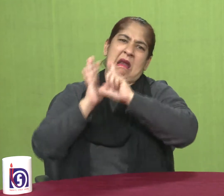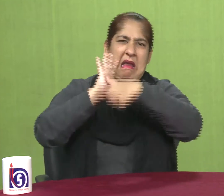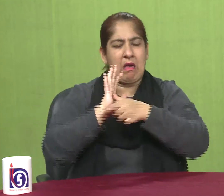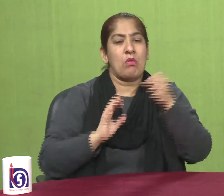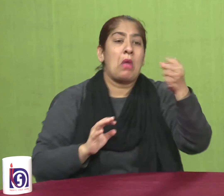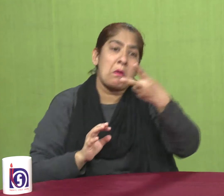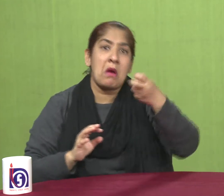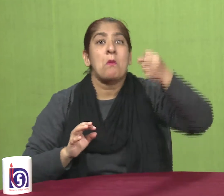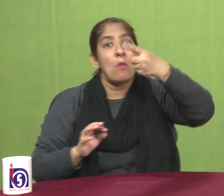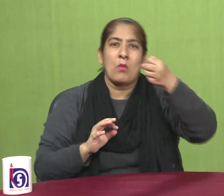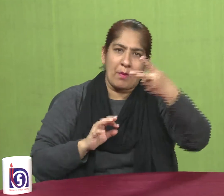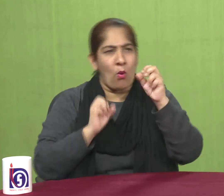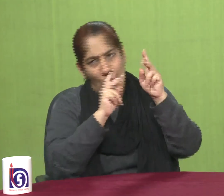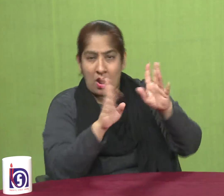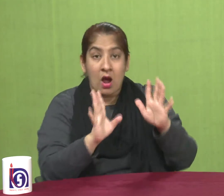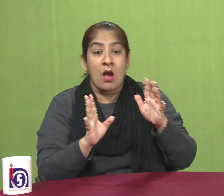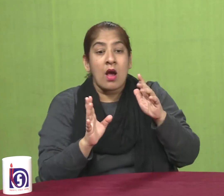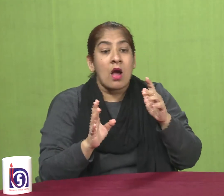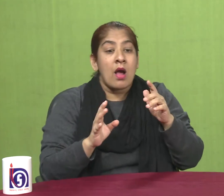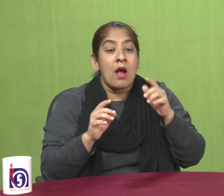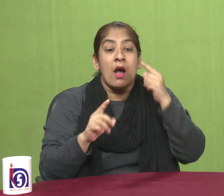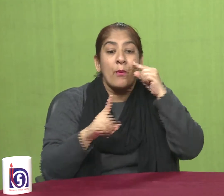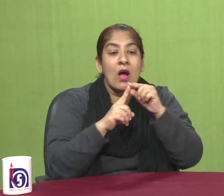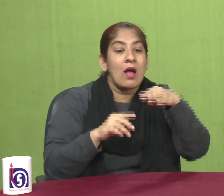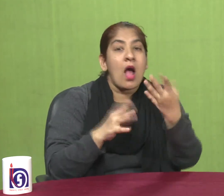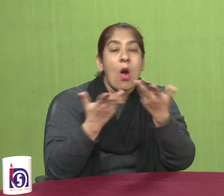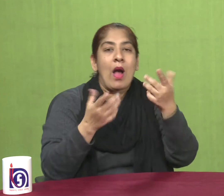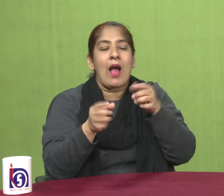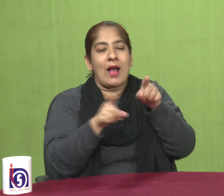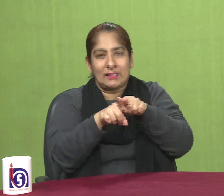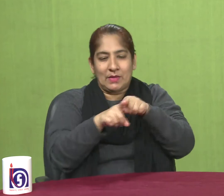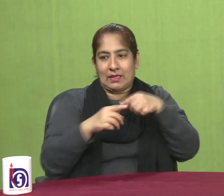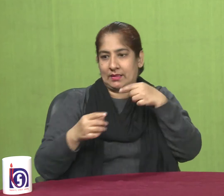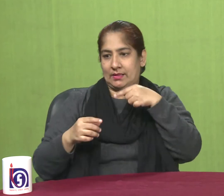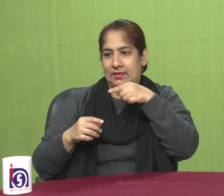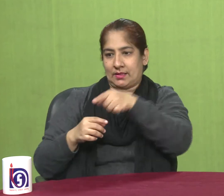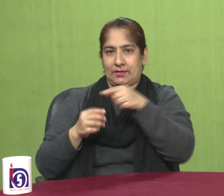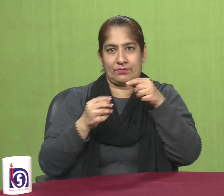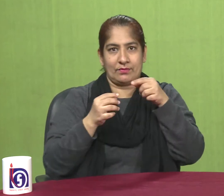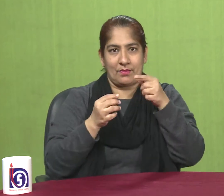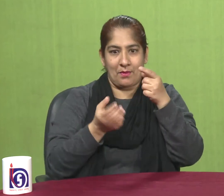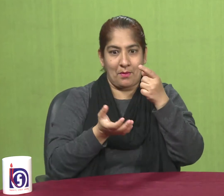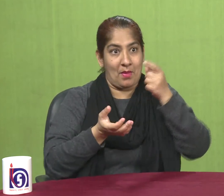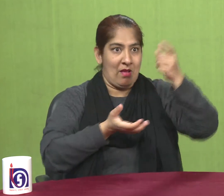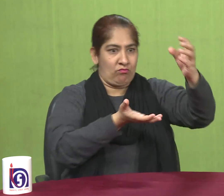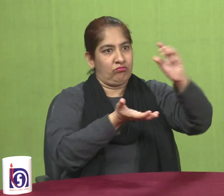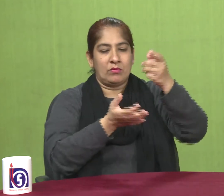a document known as credit inquiry. You buy the product, but you pay for it later. So, for example, if you